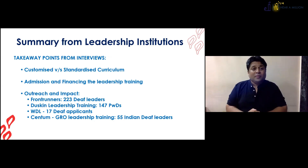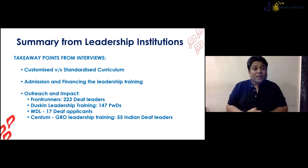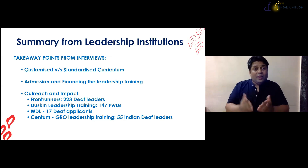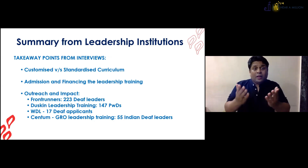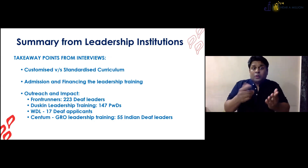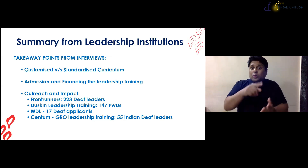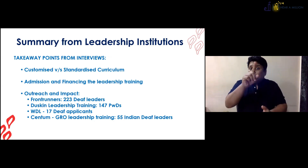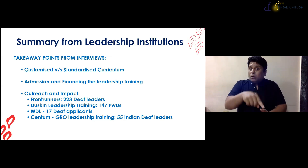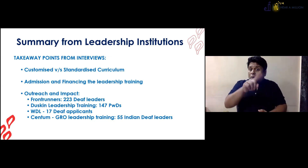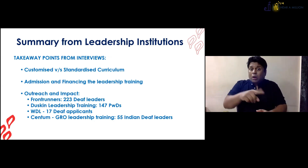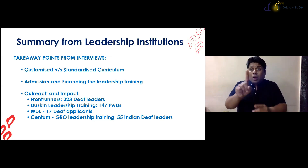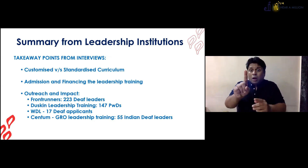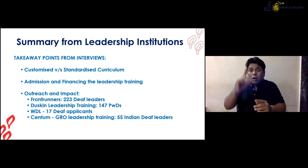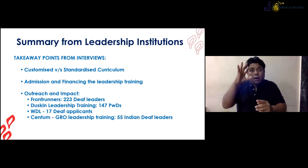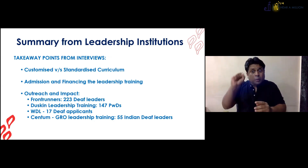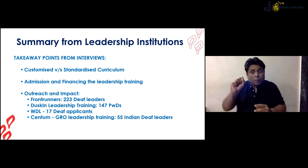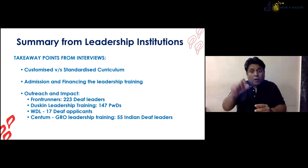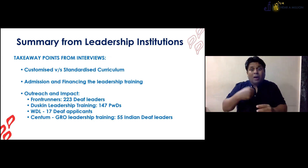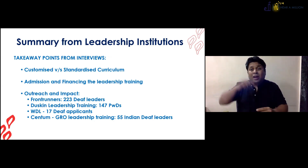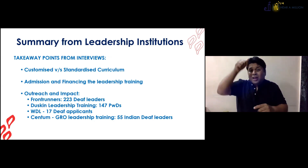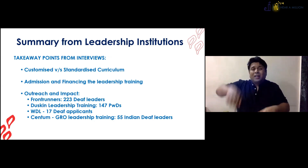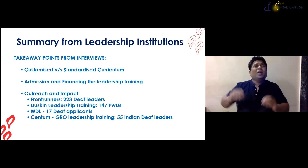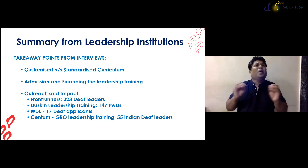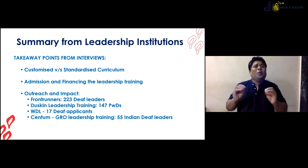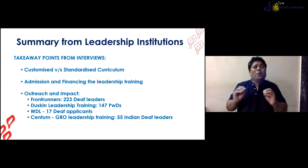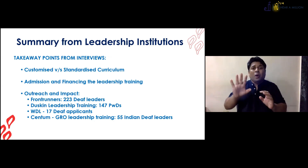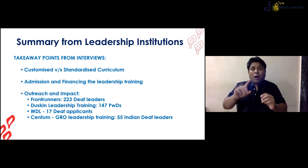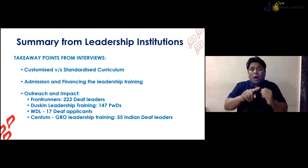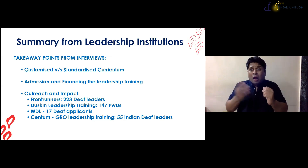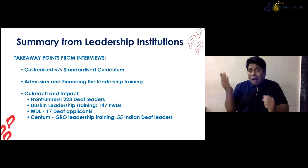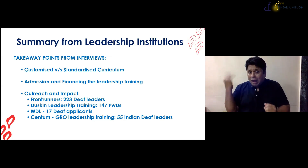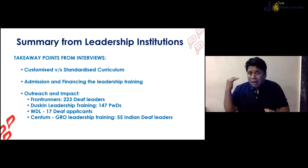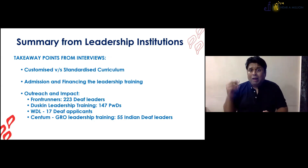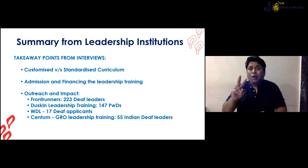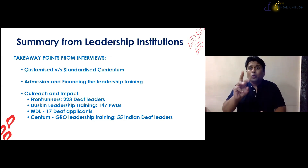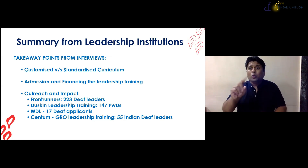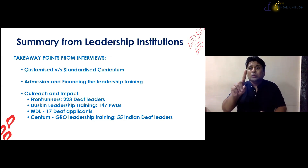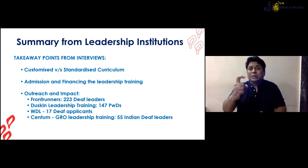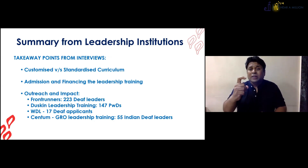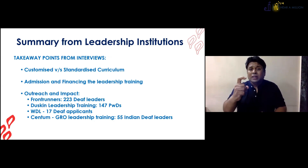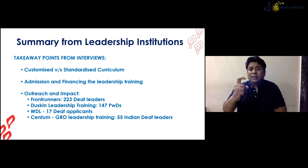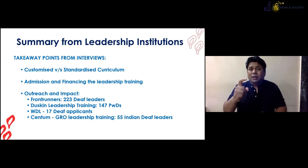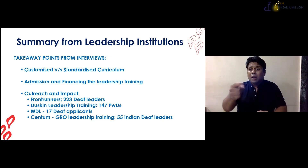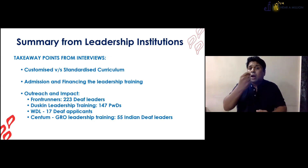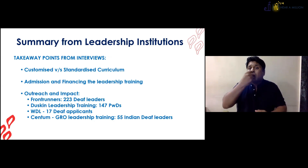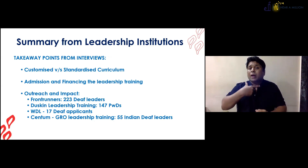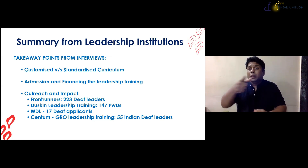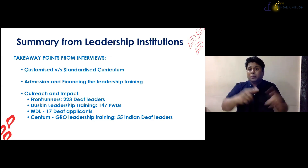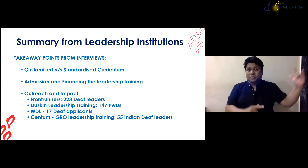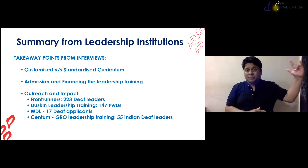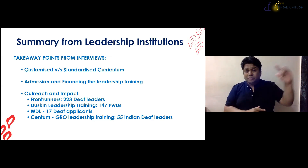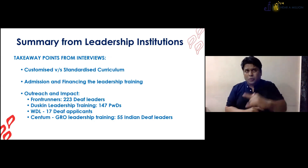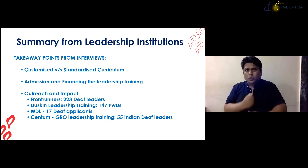Right? Someone sent social business. Right. So just remember, don't feel that India doesn't have anything, because